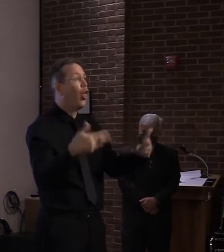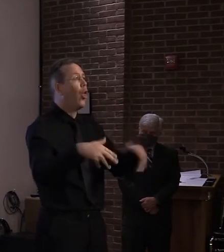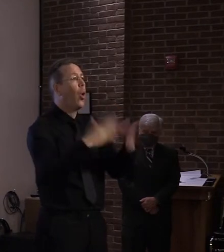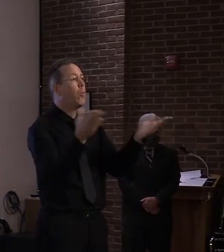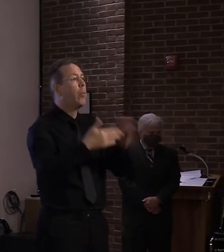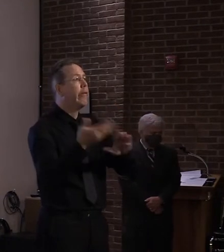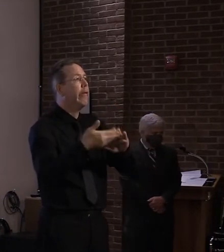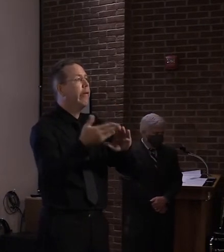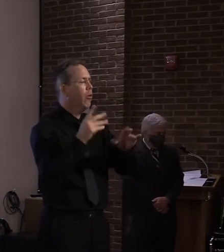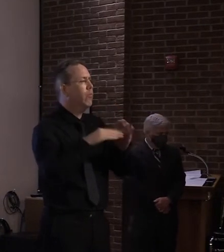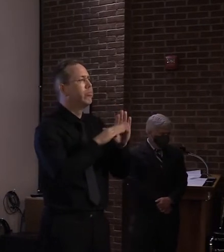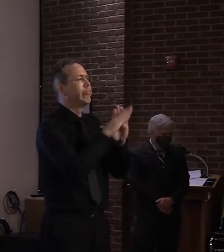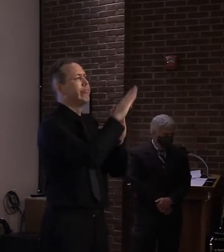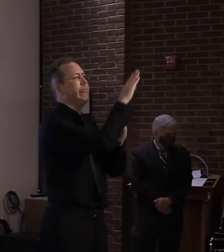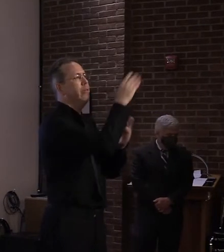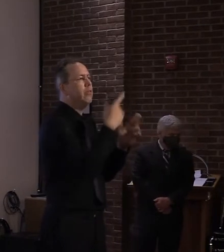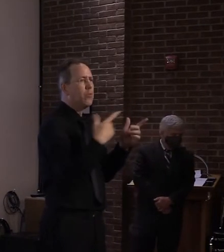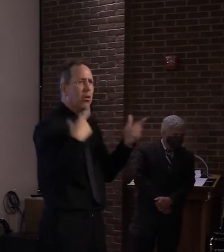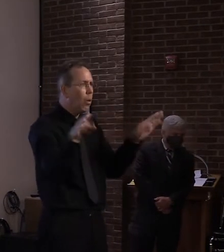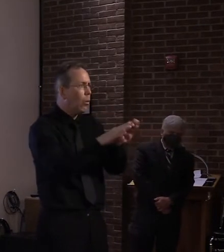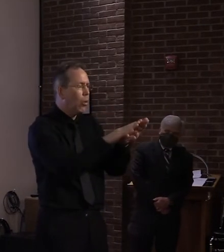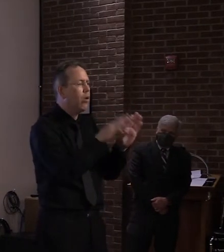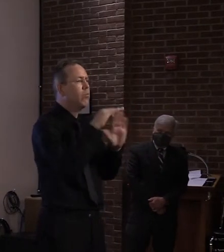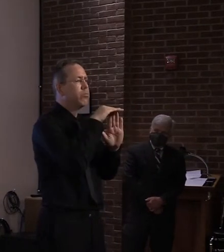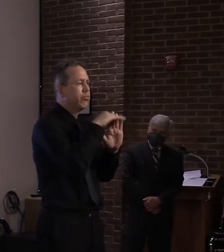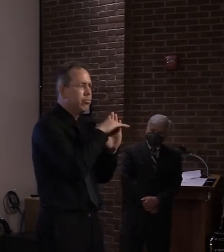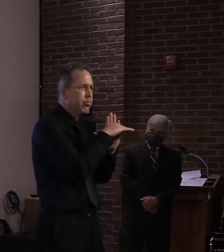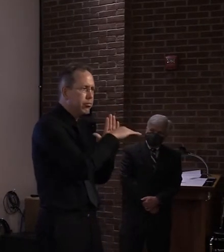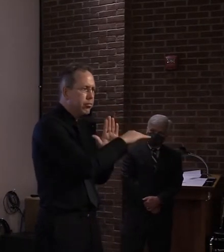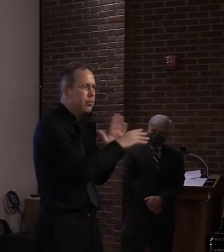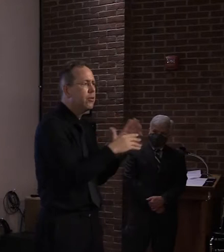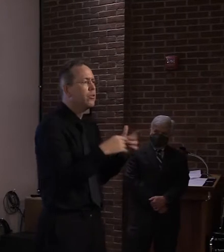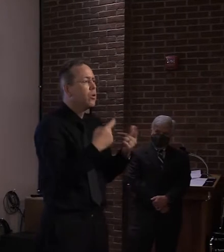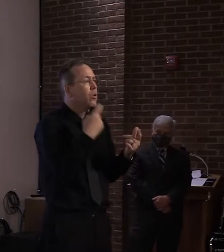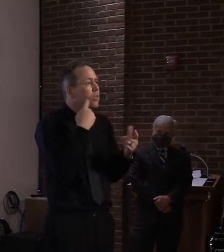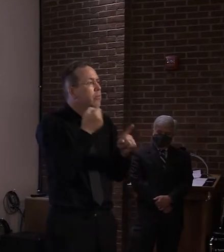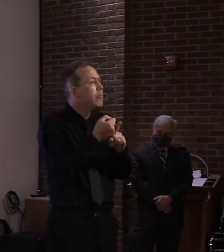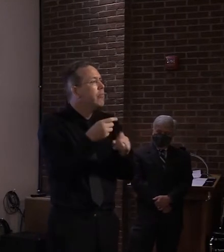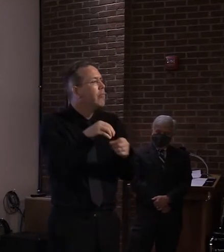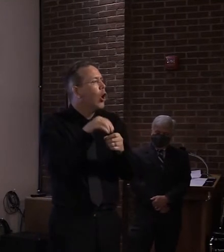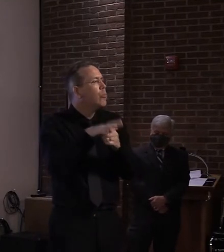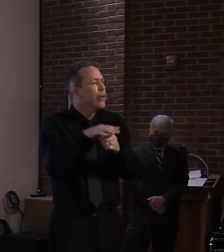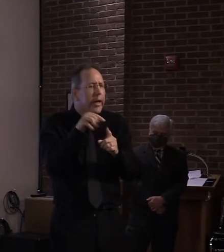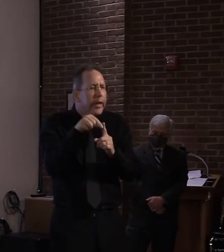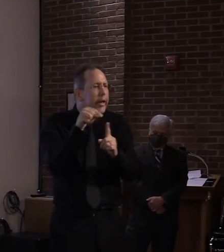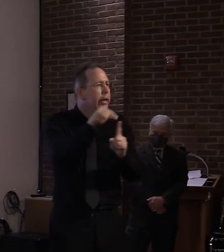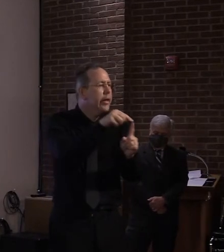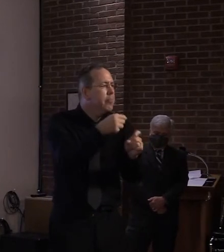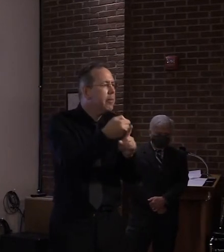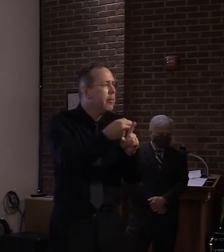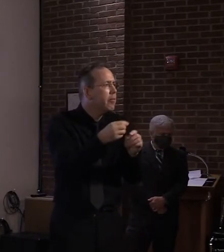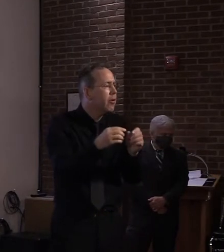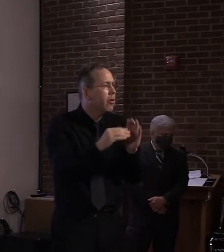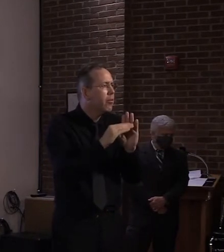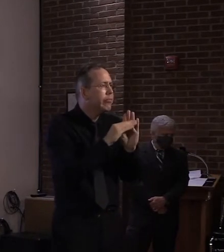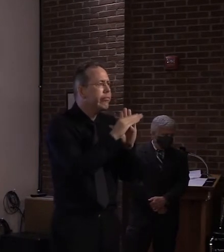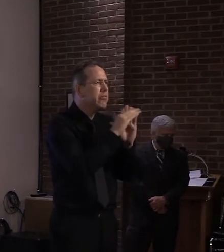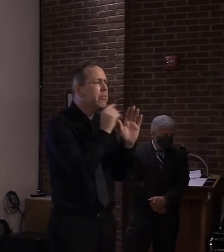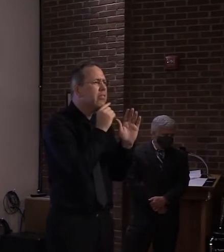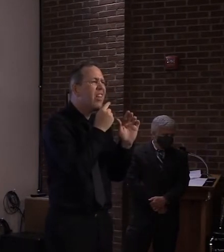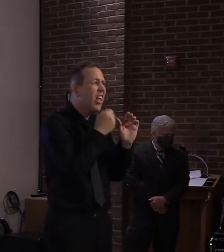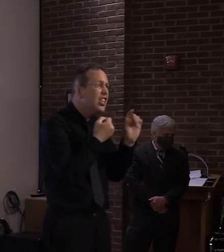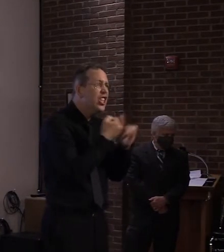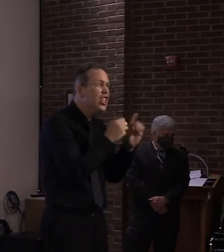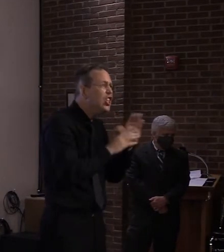outbreaks. So the curve did not assume the slope that it was previously, thank goodness, but it did